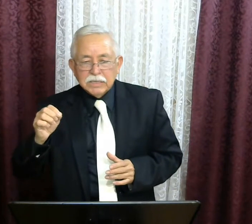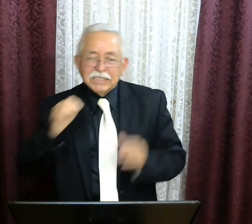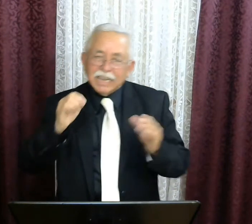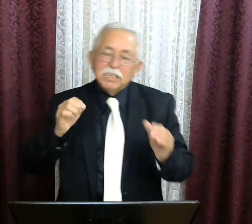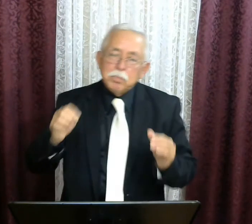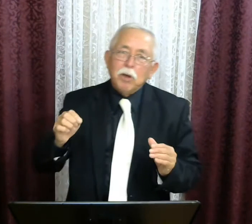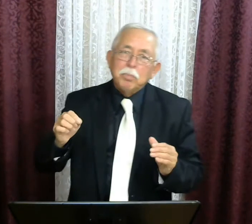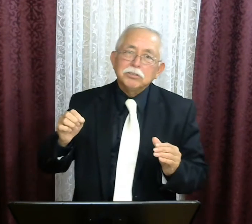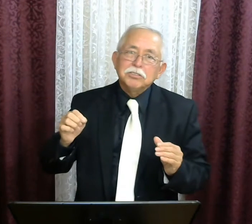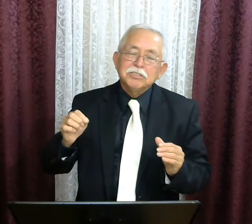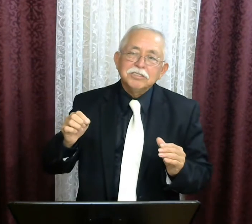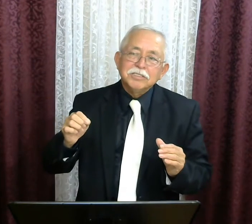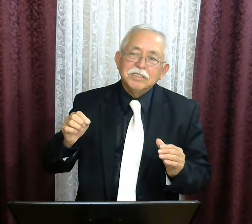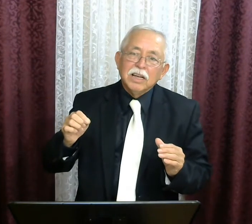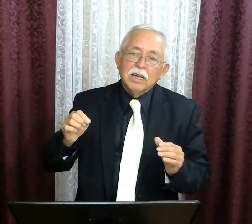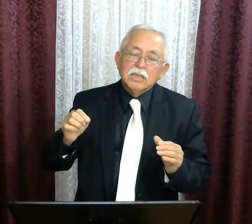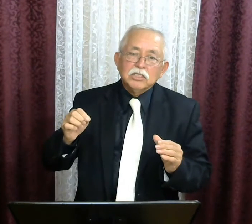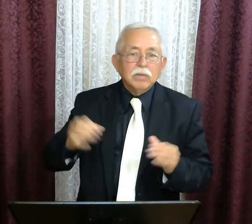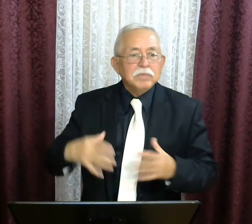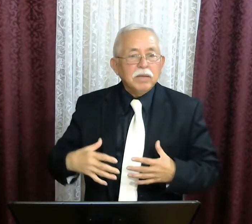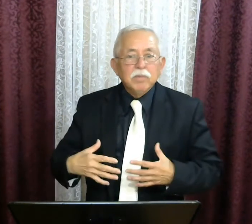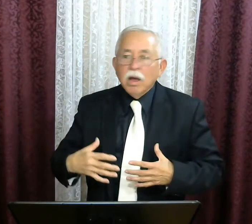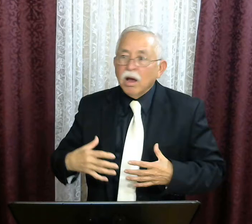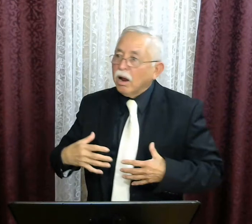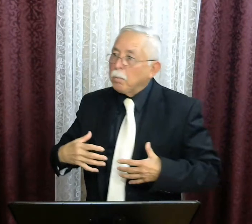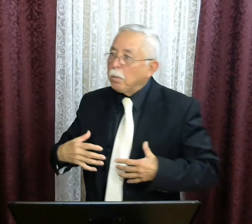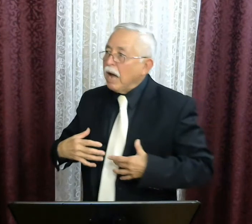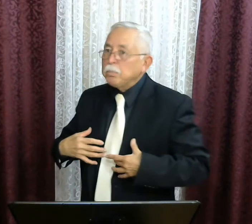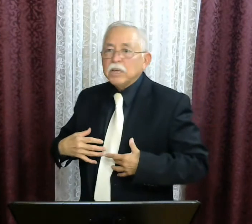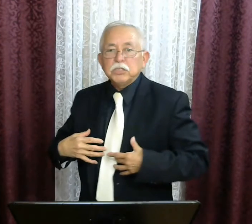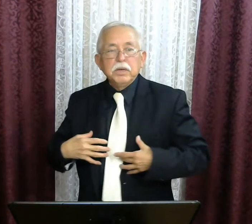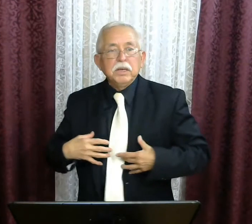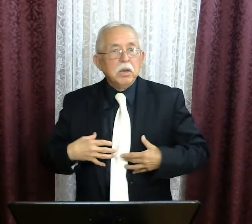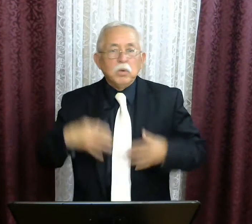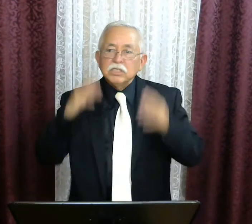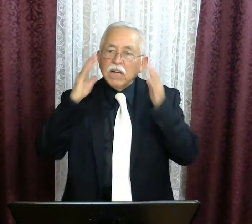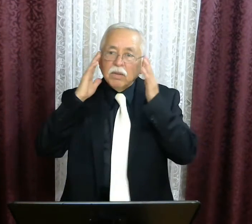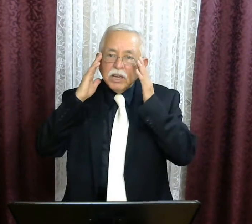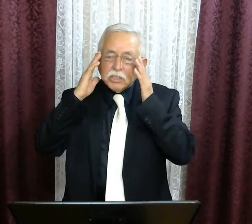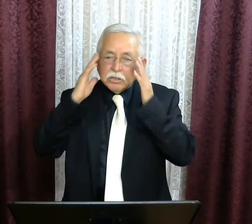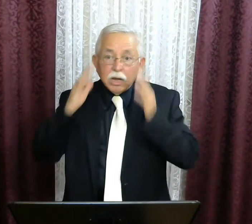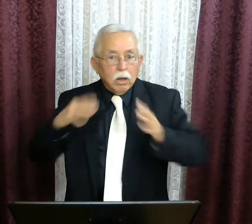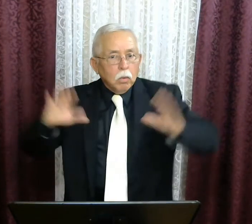intended purpose. Sometimes God bless me with salvation. Whoa,